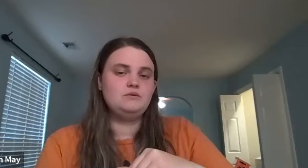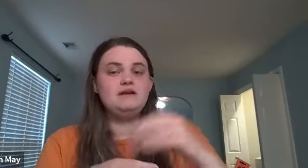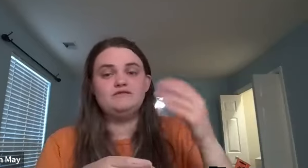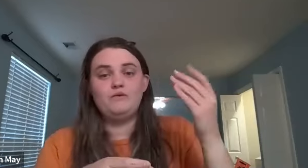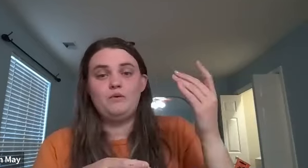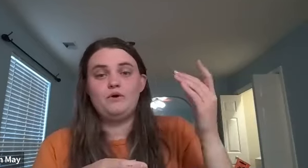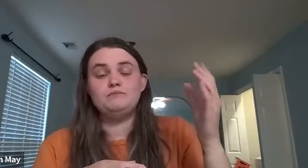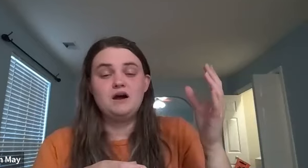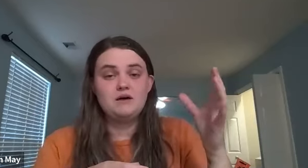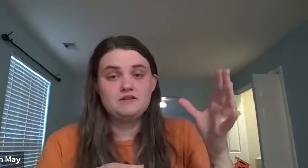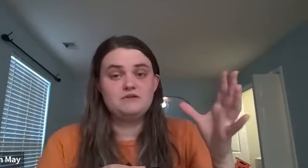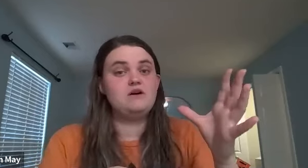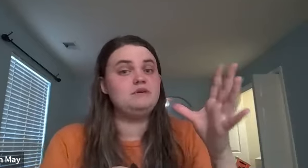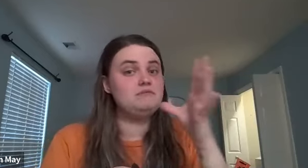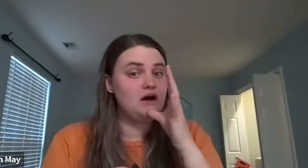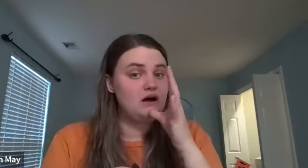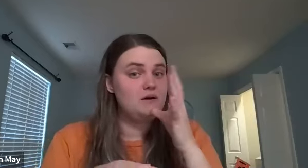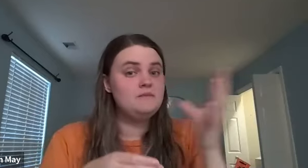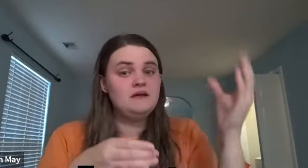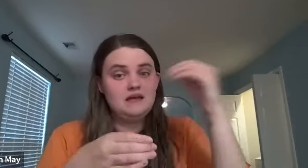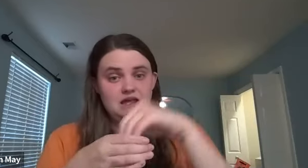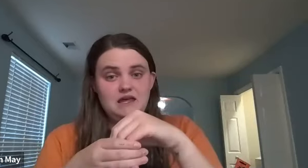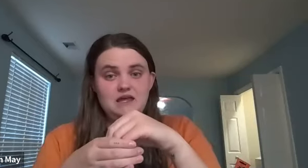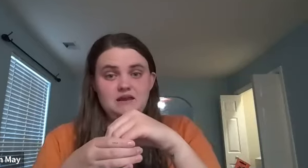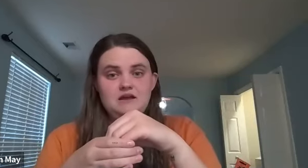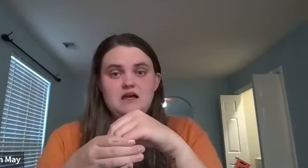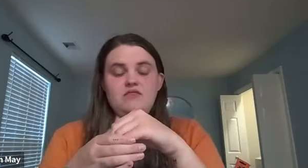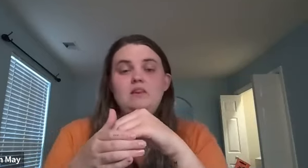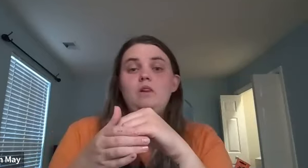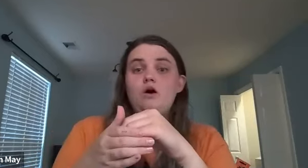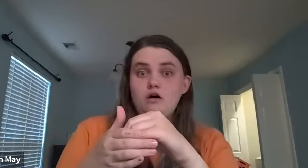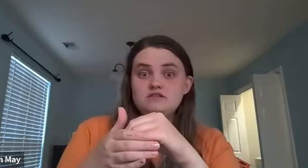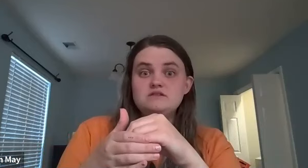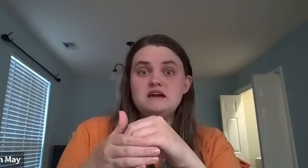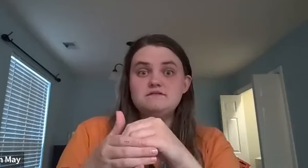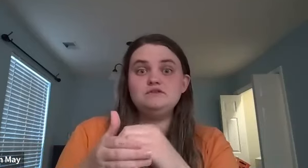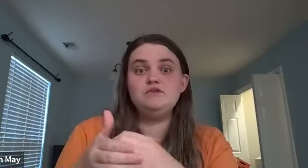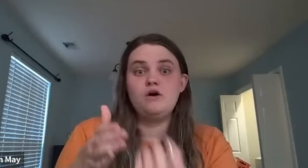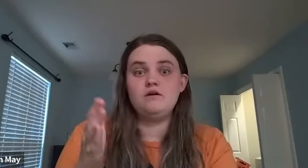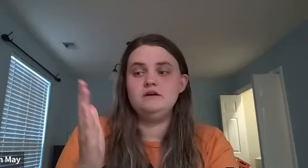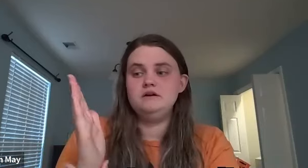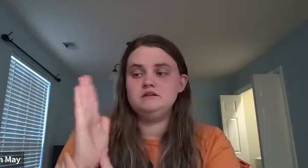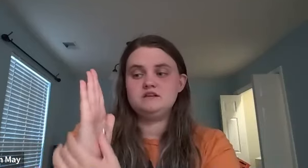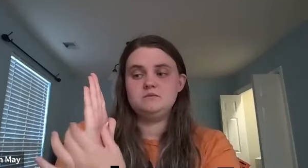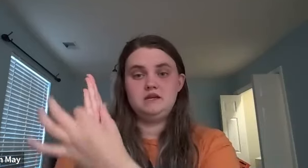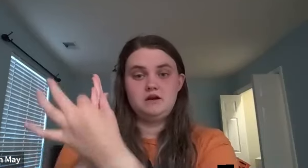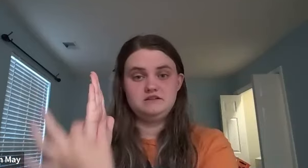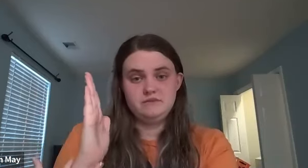So for mother-in-law, be mom, in, and then law. So the sign for law is going to be non-dominant hand